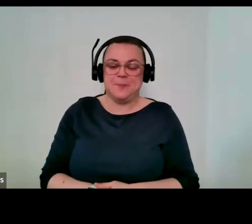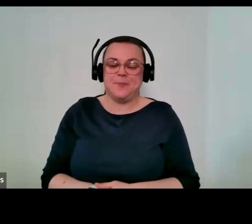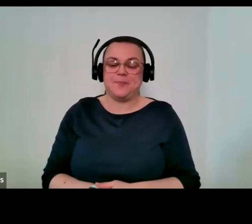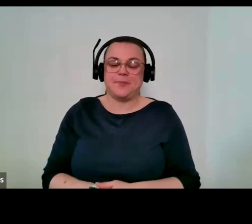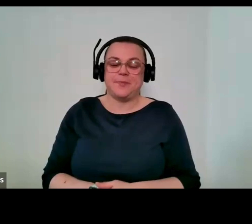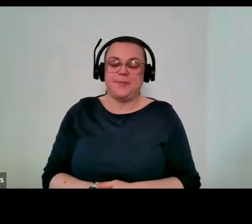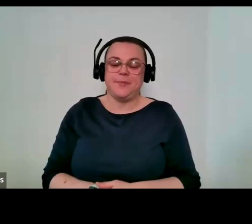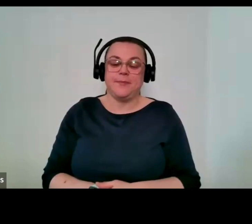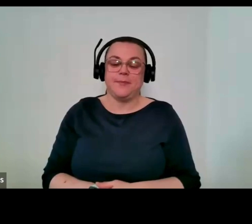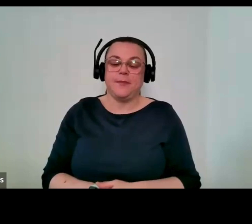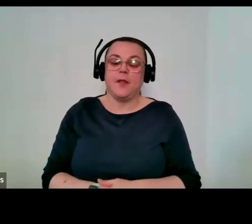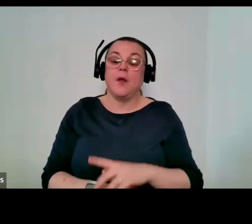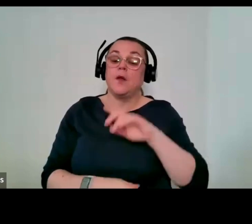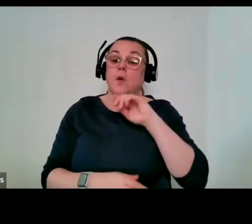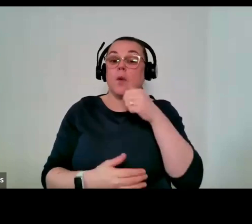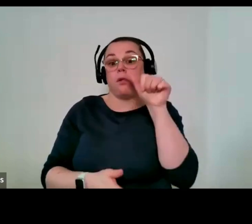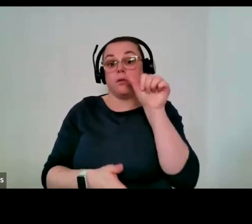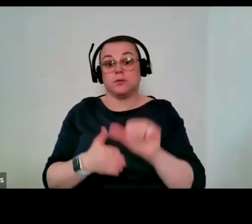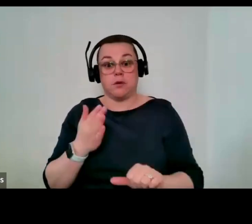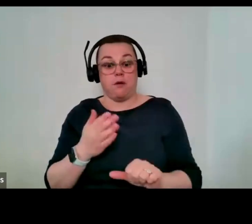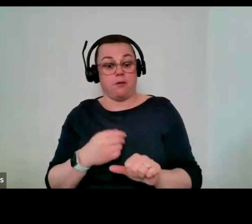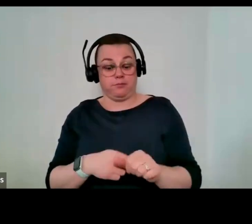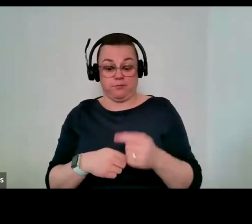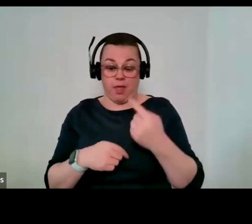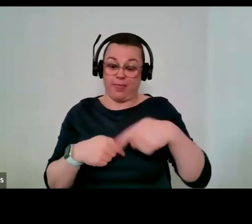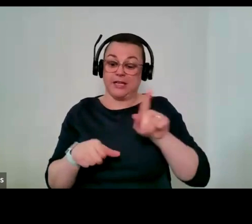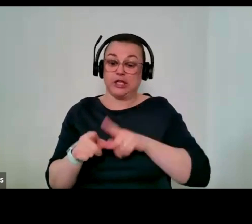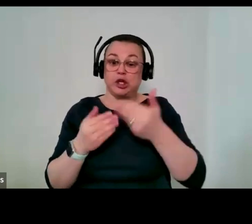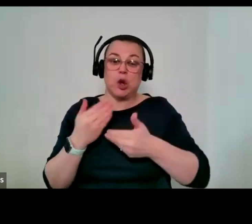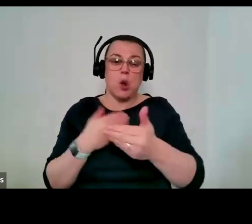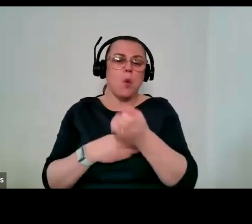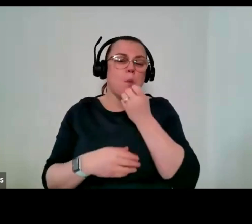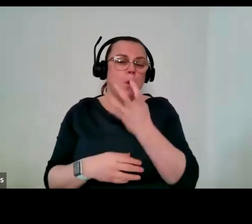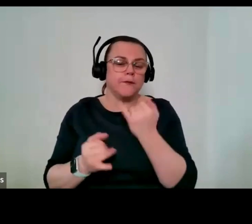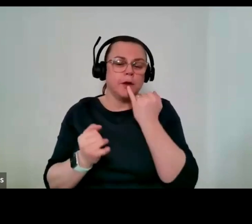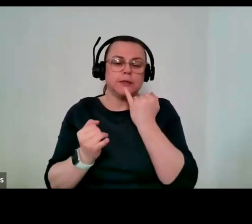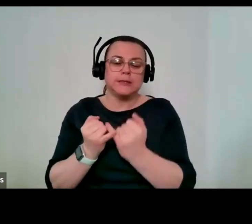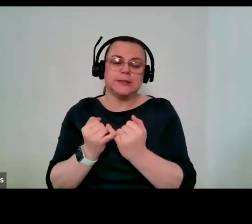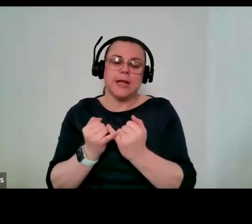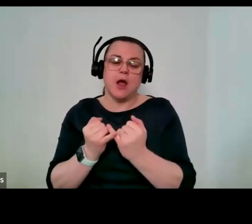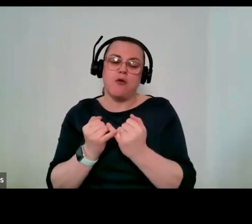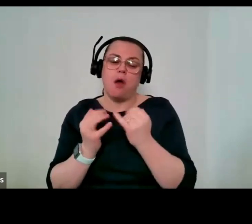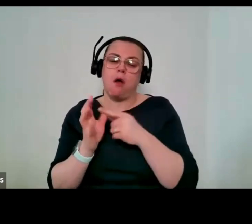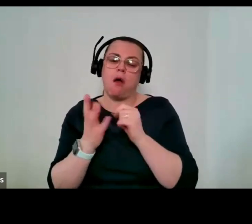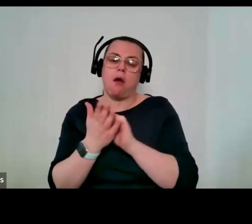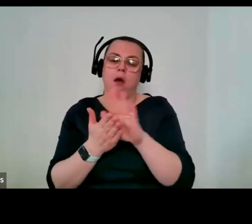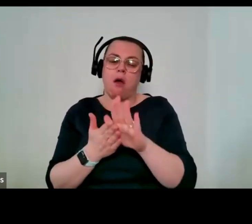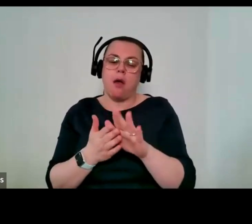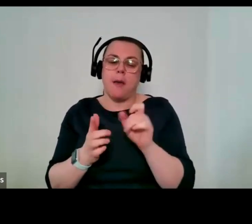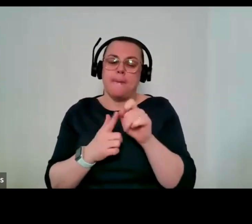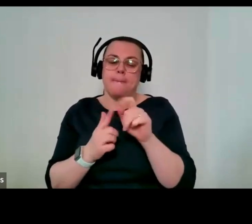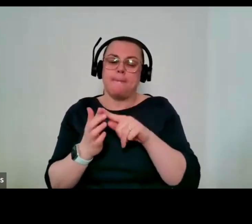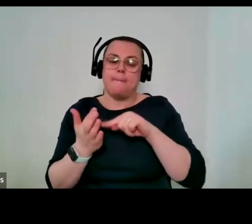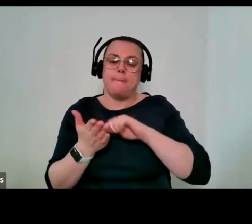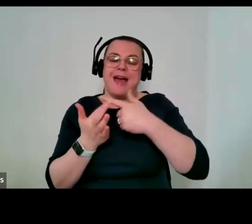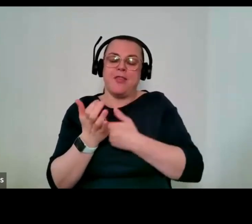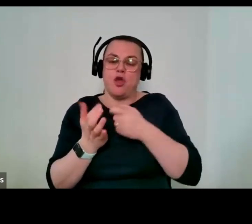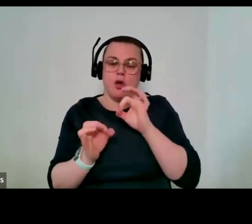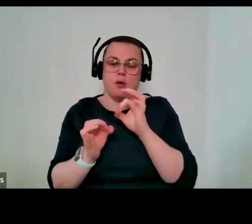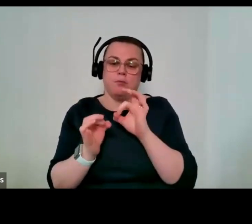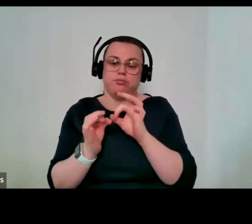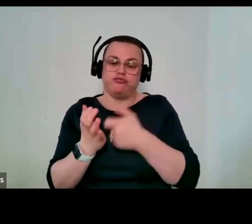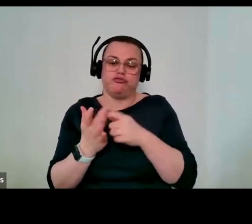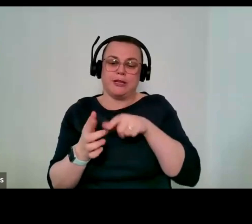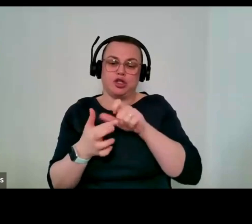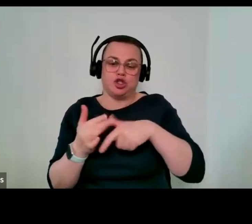going to be kickstarting your year with the very wonderful Sarah Petherbridge. But before we introduce Sarah and get